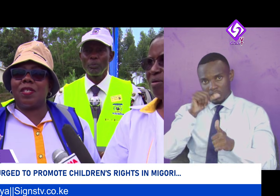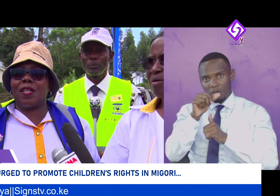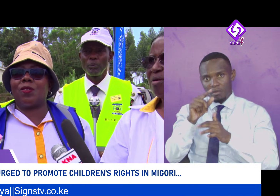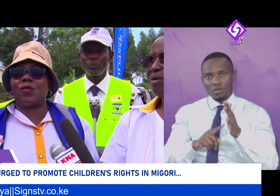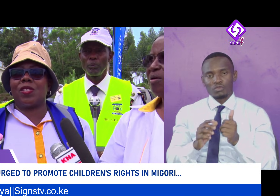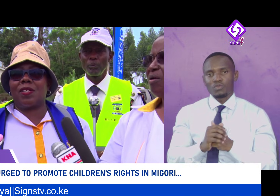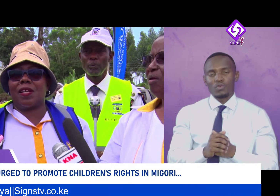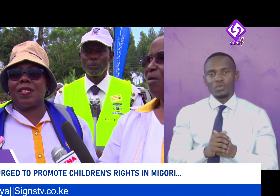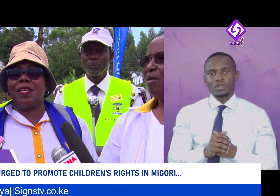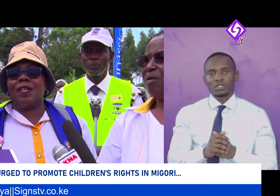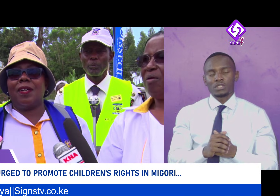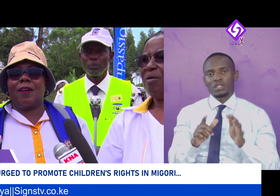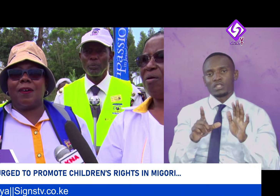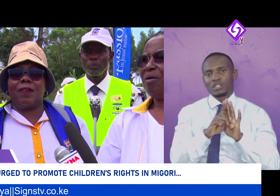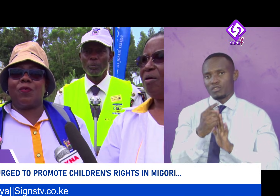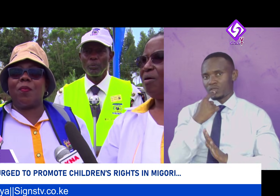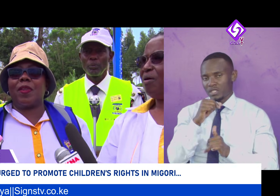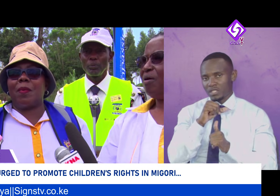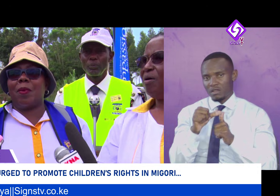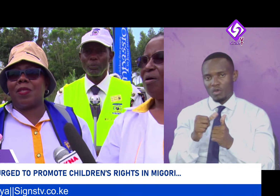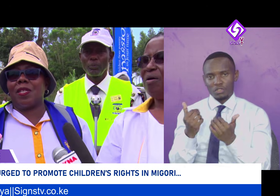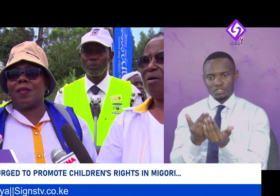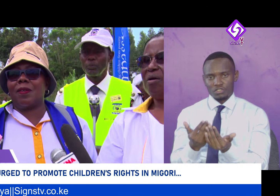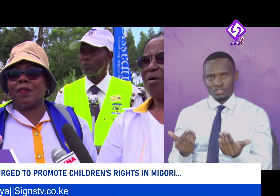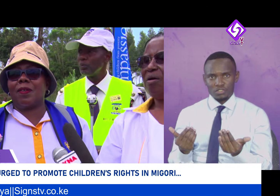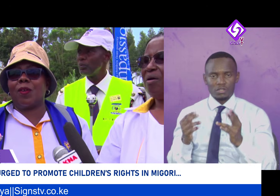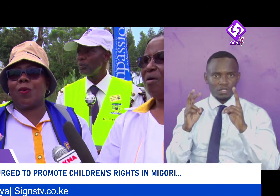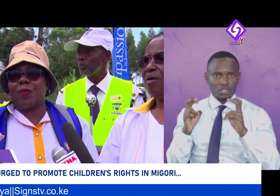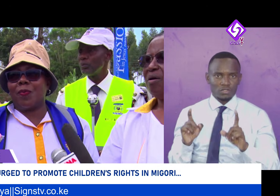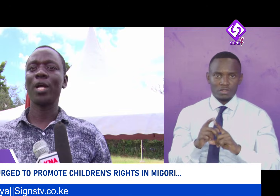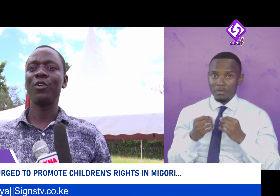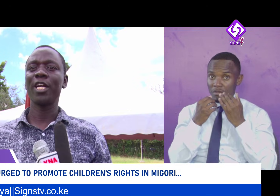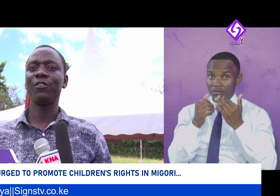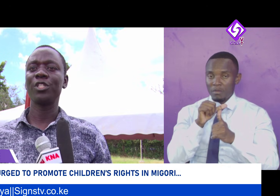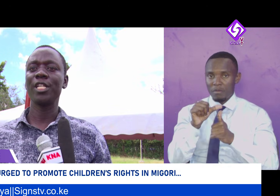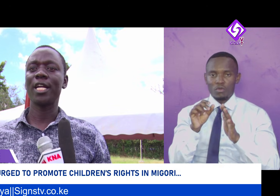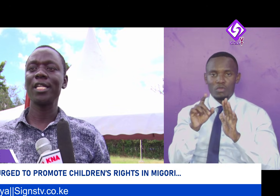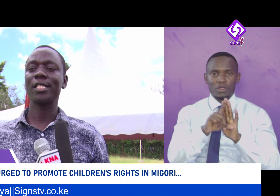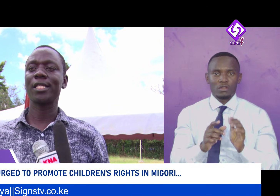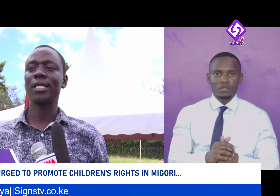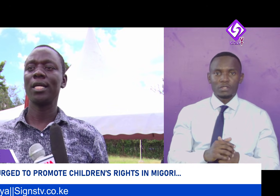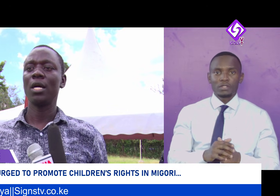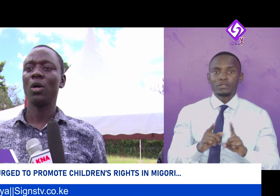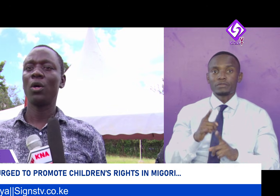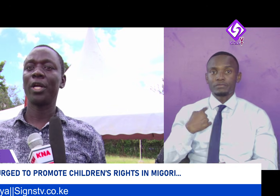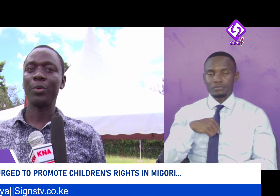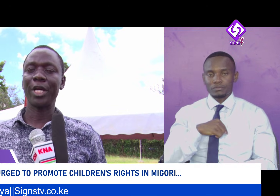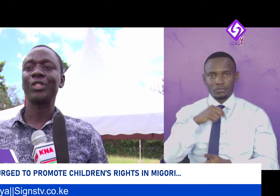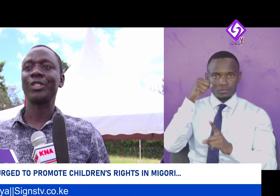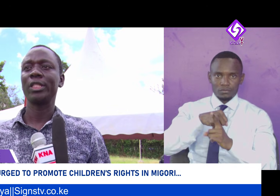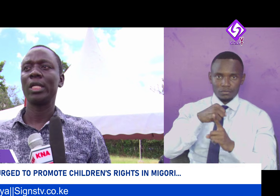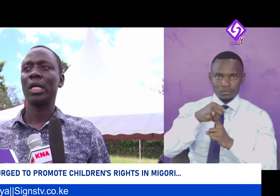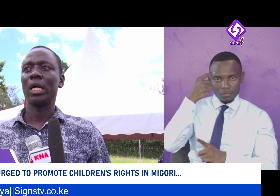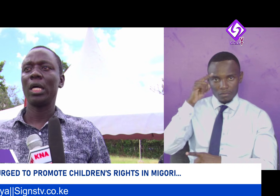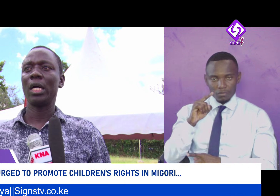with children, and also generally informing them about the law. We advocate for children's rights on